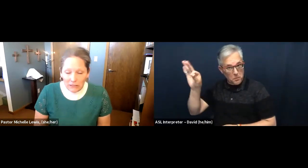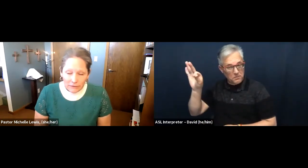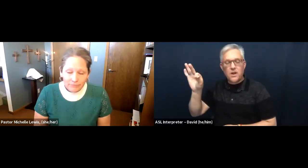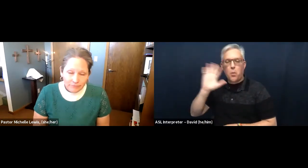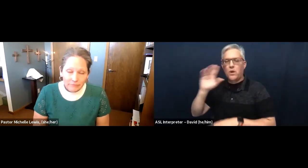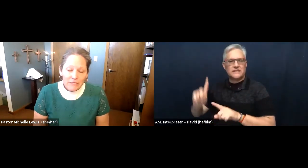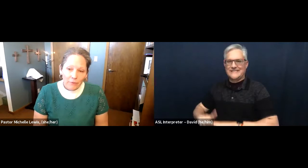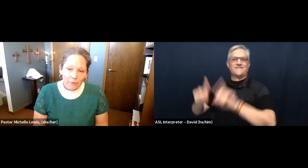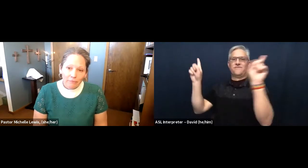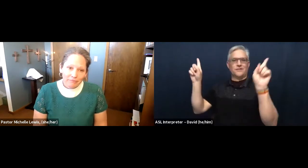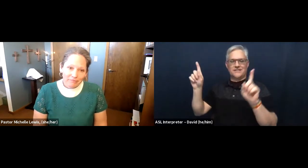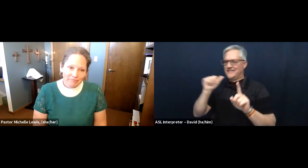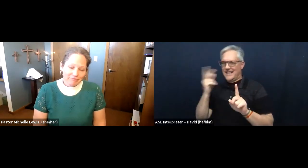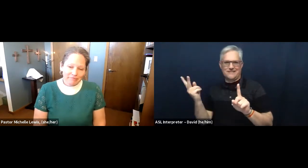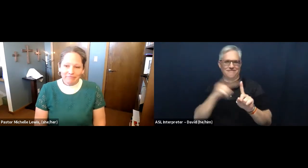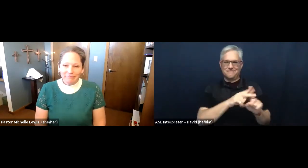different. So